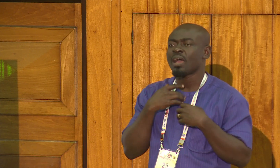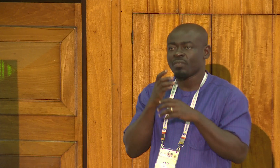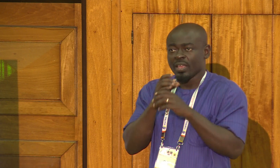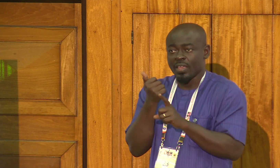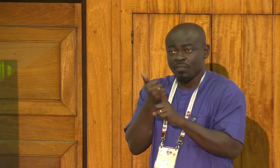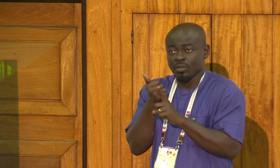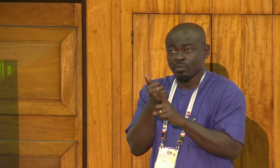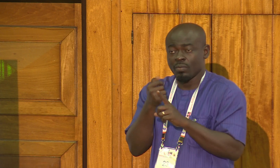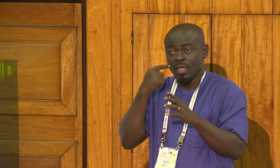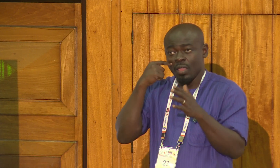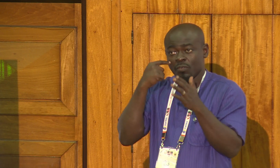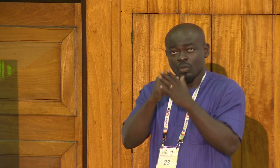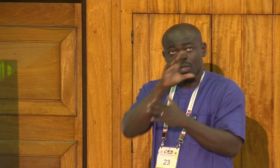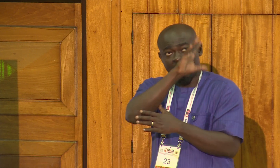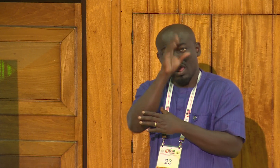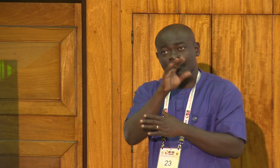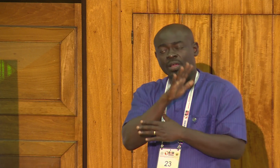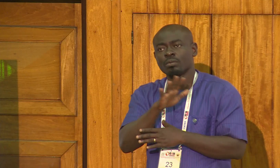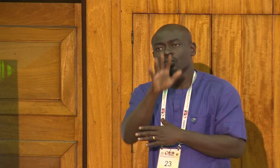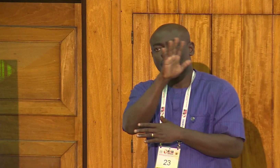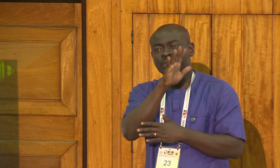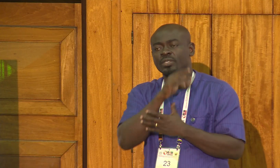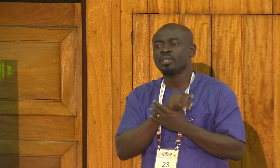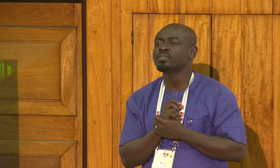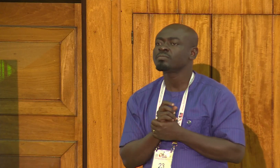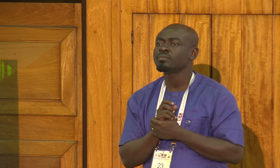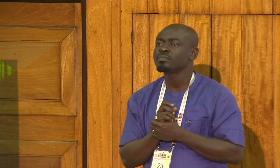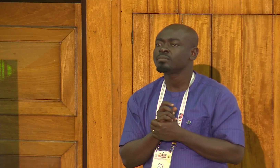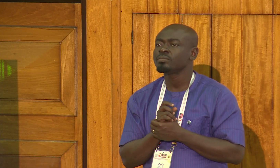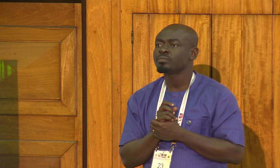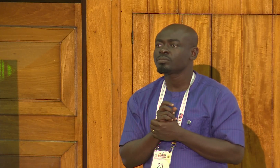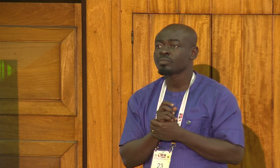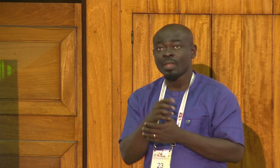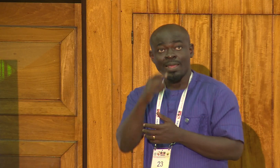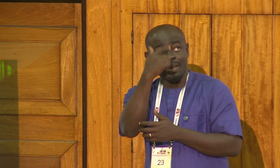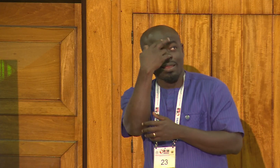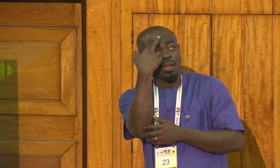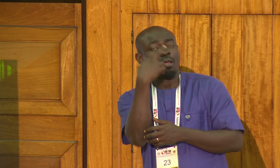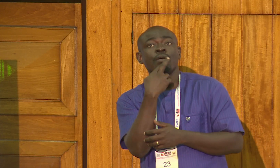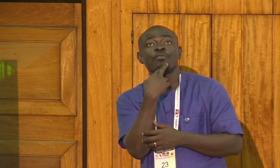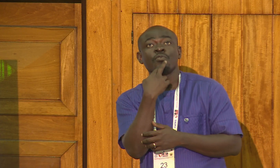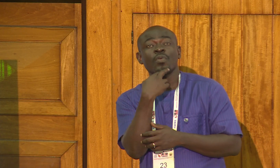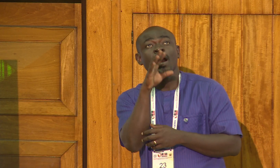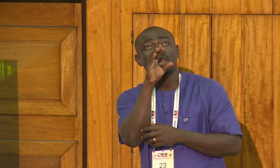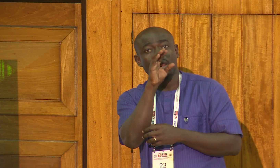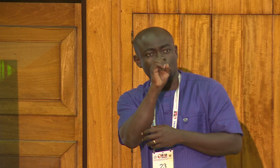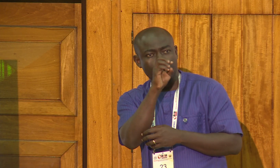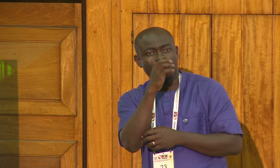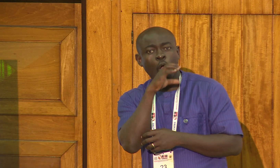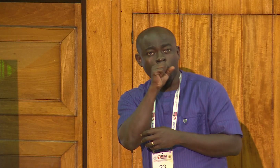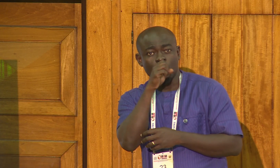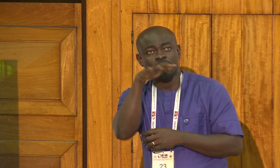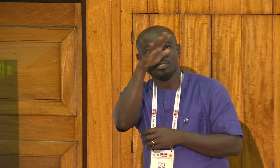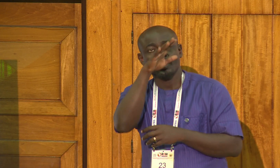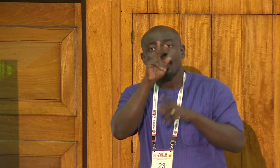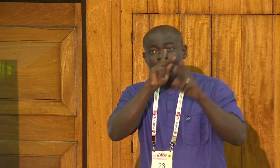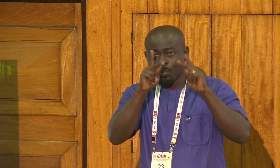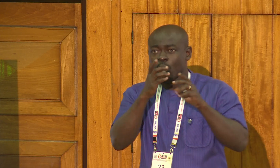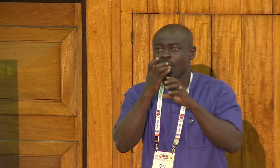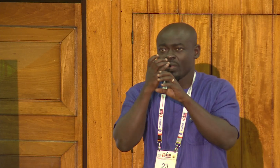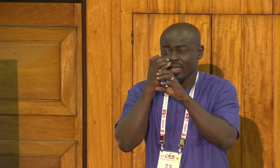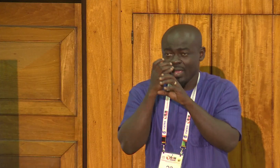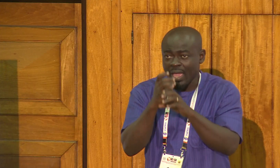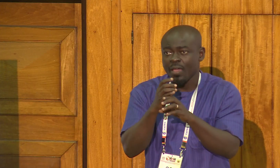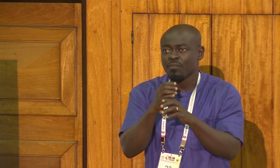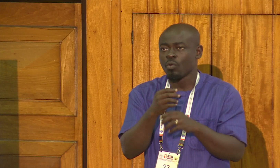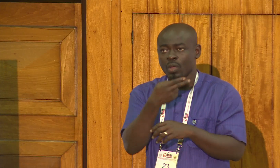So if you look at the African continent, right, the dark reds and the oranges, these are people who are in HIV care that are coming